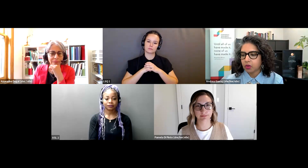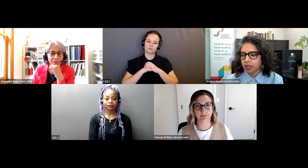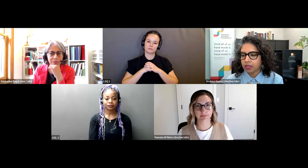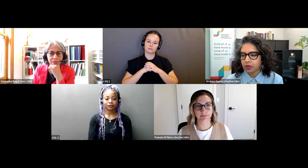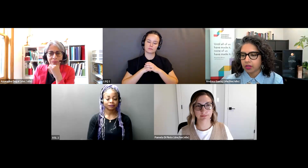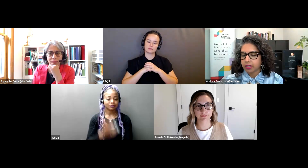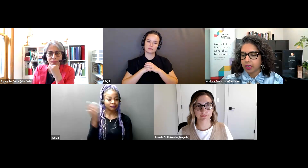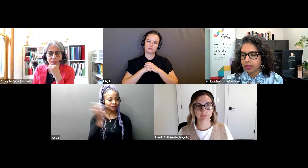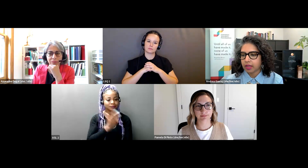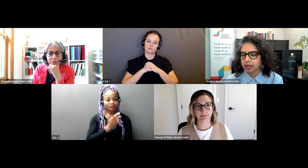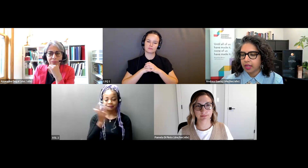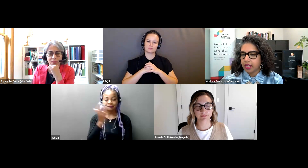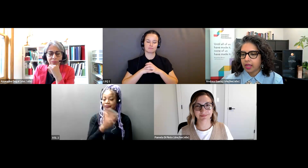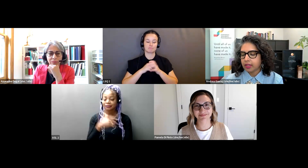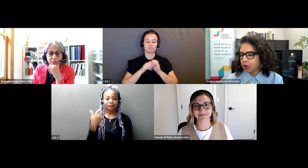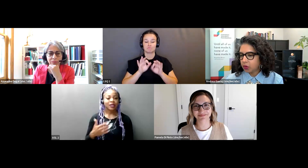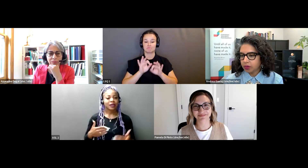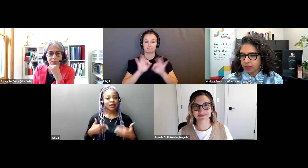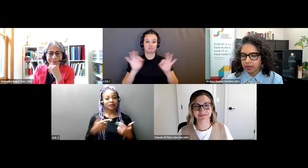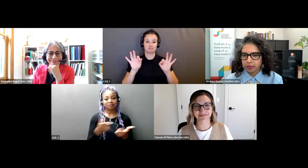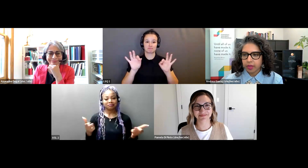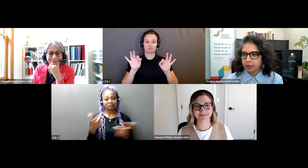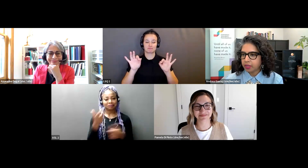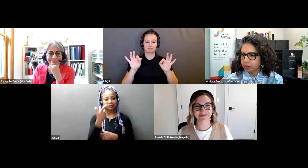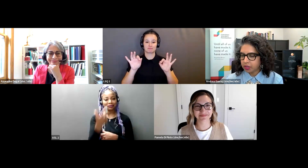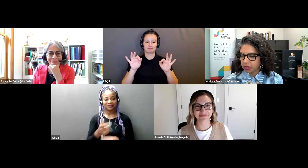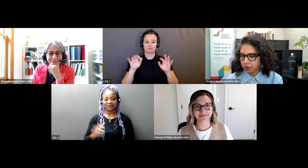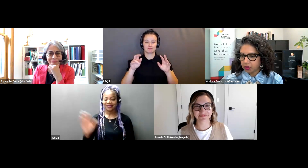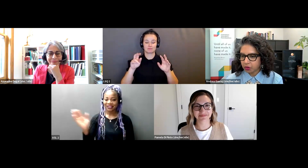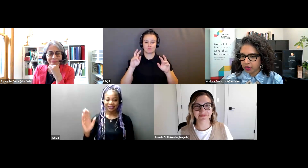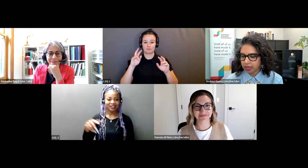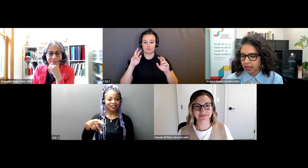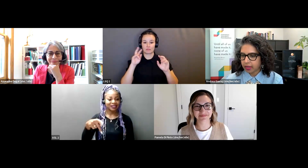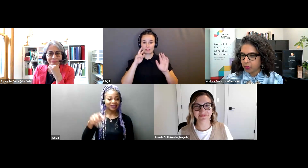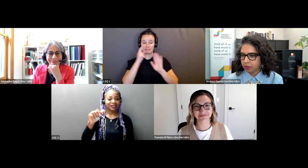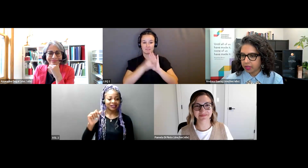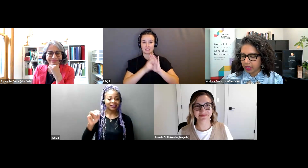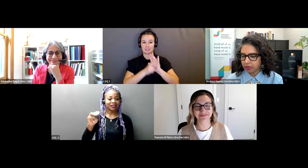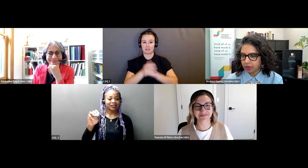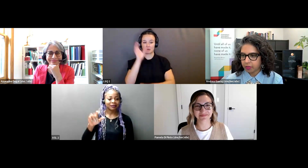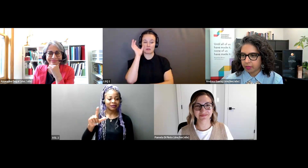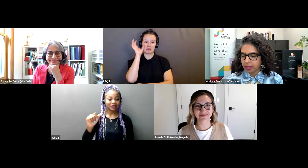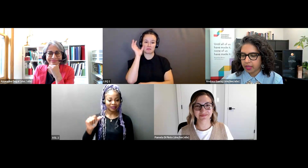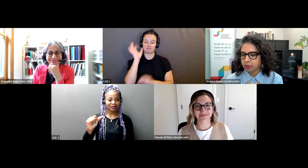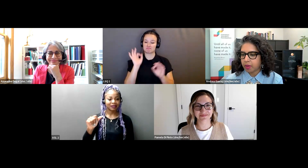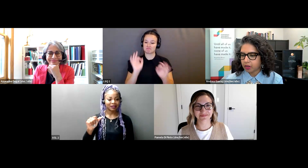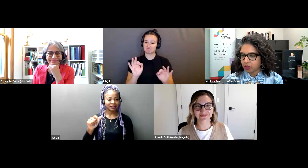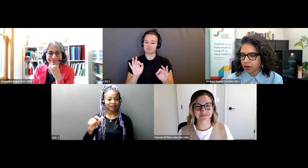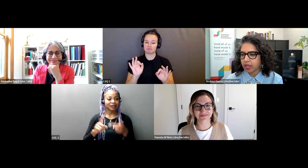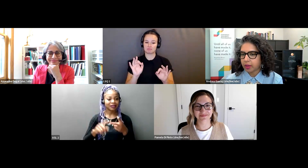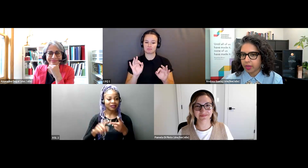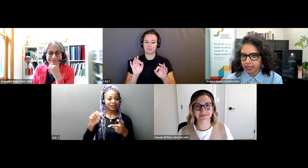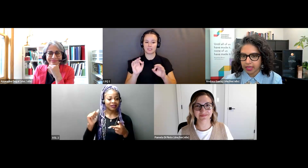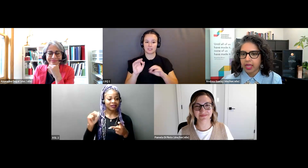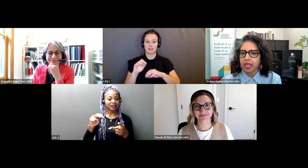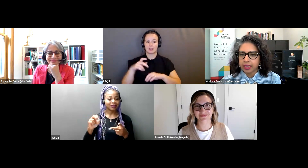Fantastic. I'm so glad you got to see that. Hello. Pamela DePinto is joining Anu and myself. Pamela is Manager